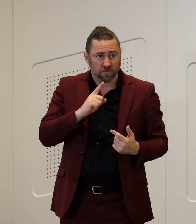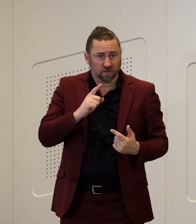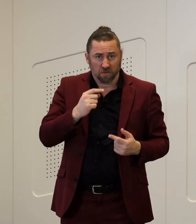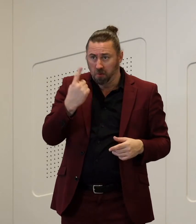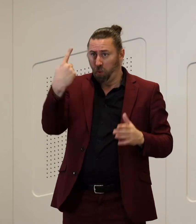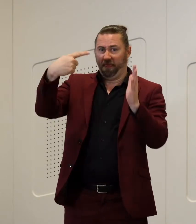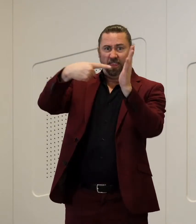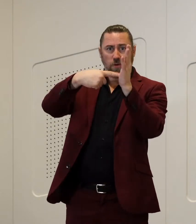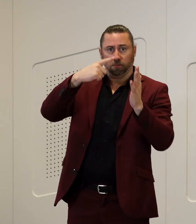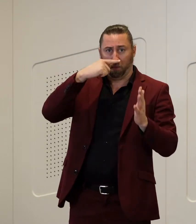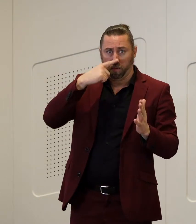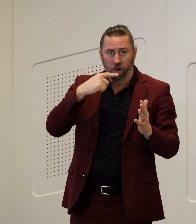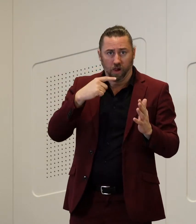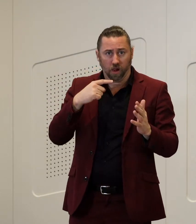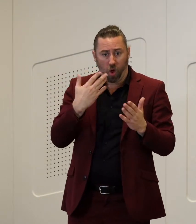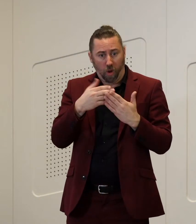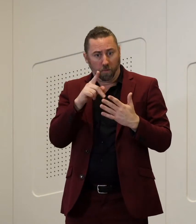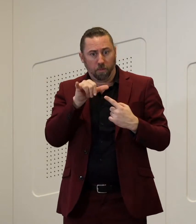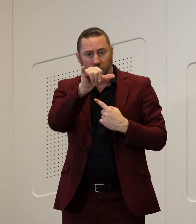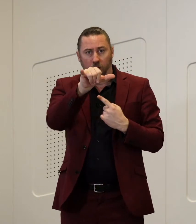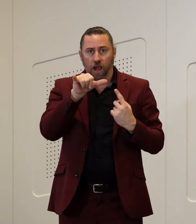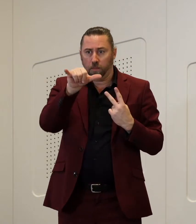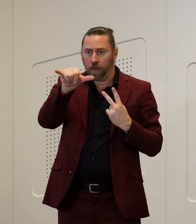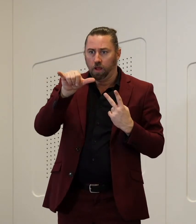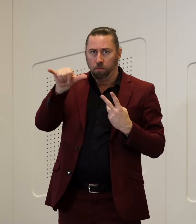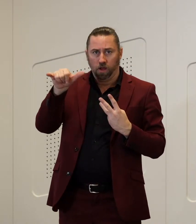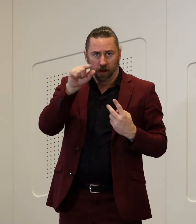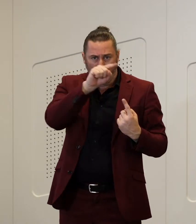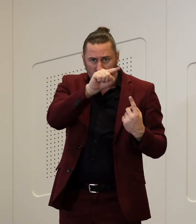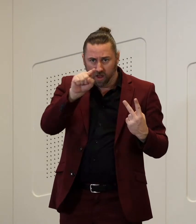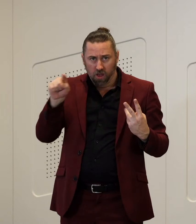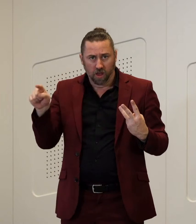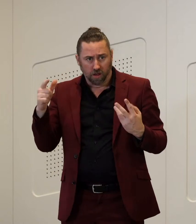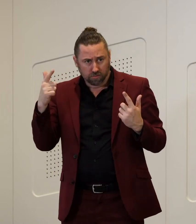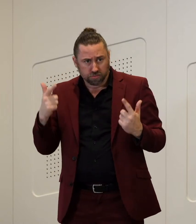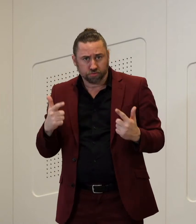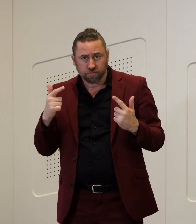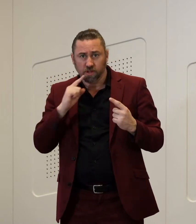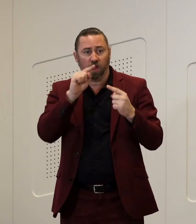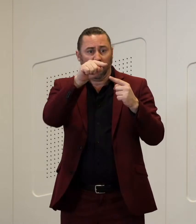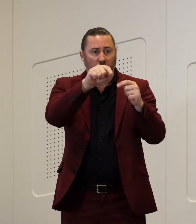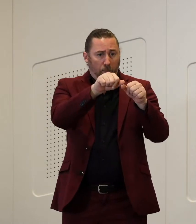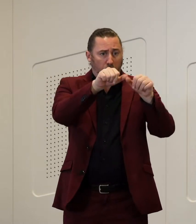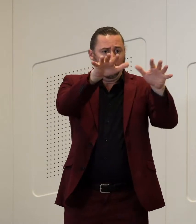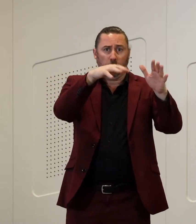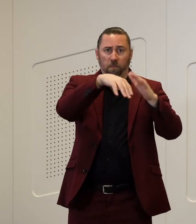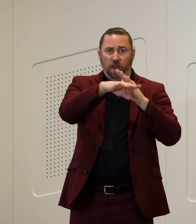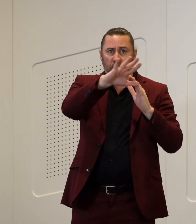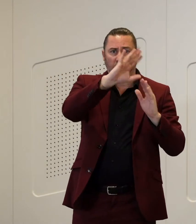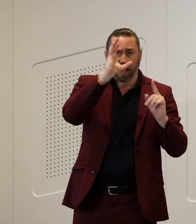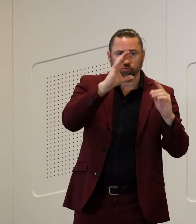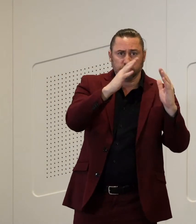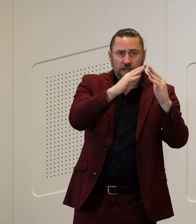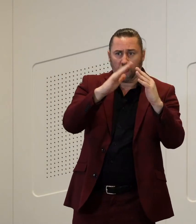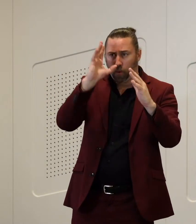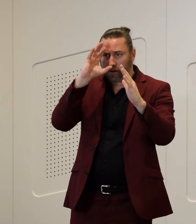contacts at that time. For those passengers who are on the flight, they go into their community. Well, we have to see if they're positive. One